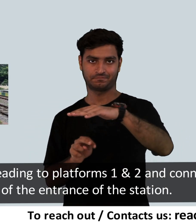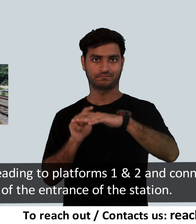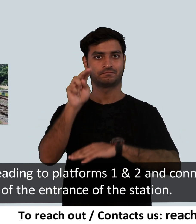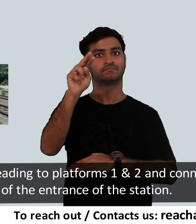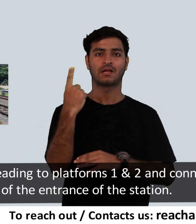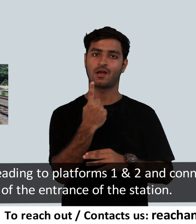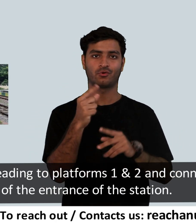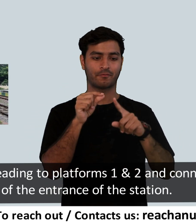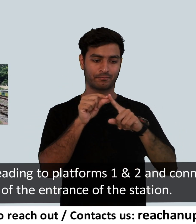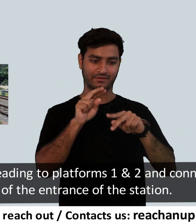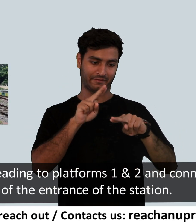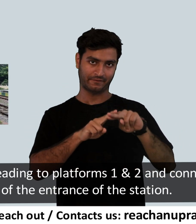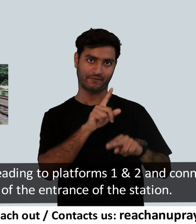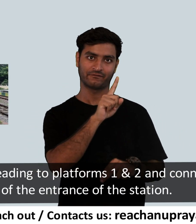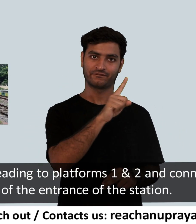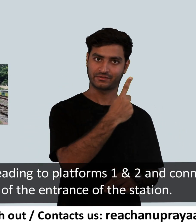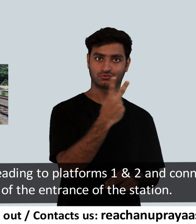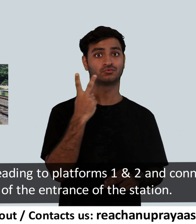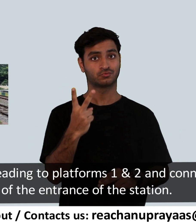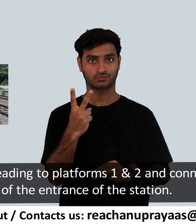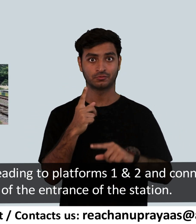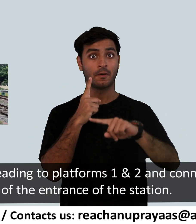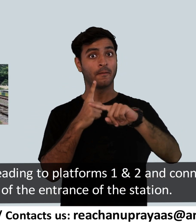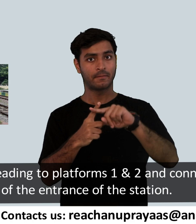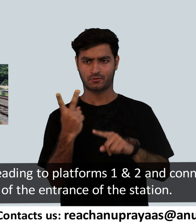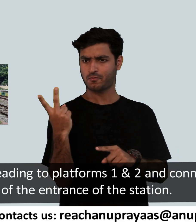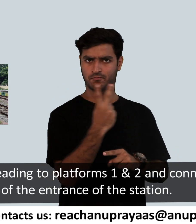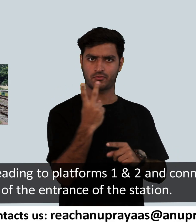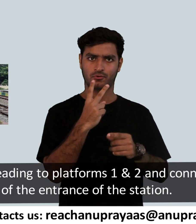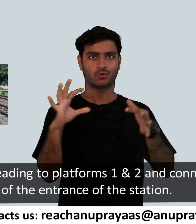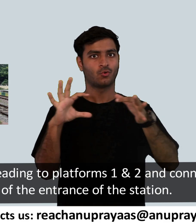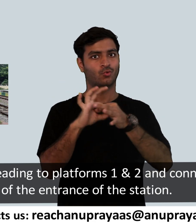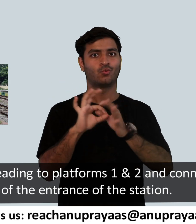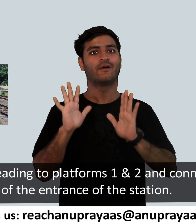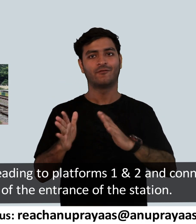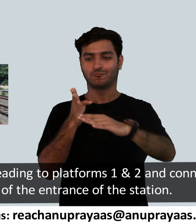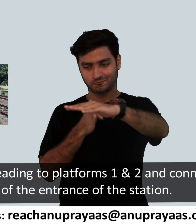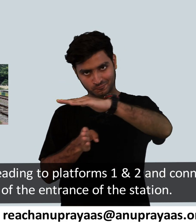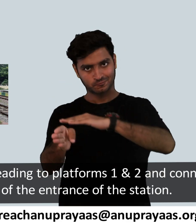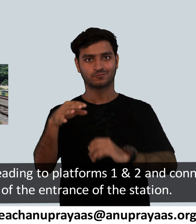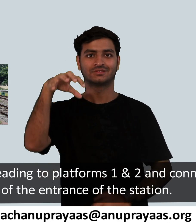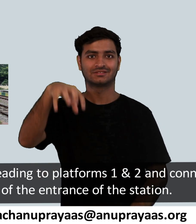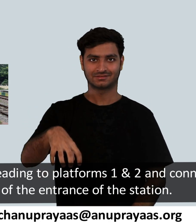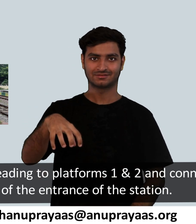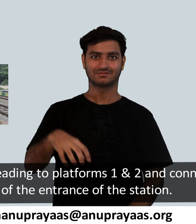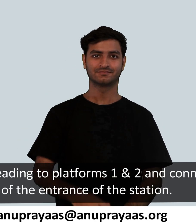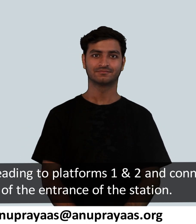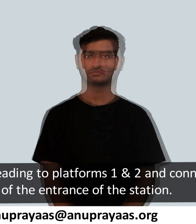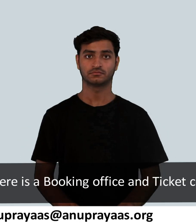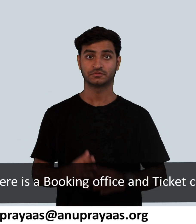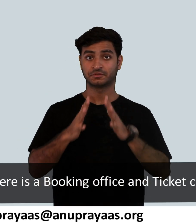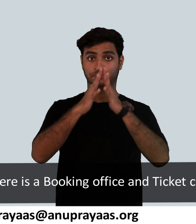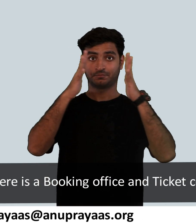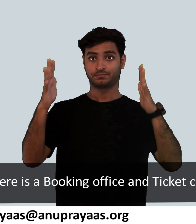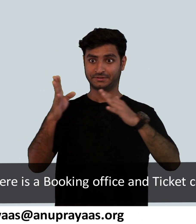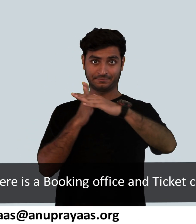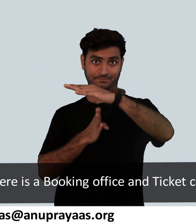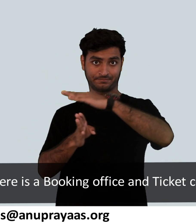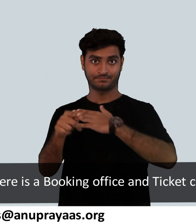to platforms 1 and 2 and connects to both sides of the entrance of the station. At the main entrance,